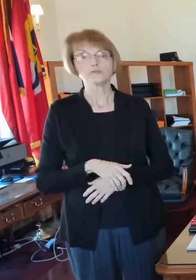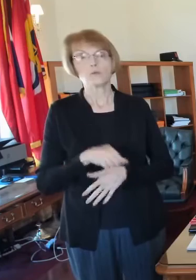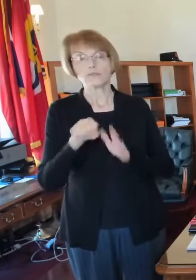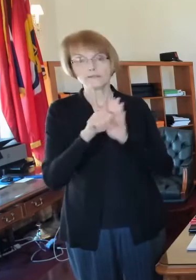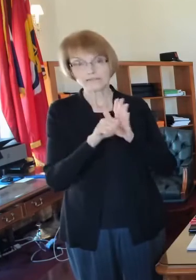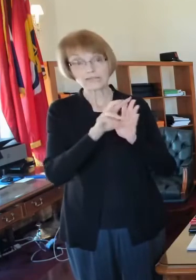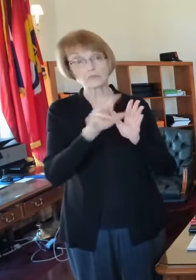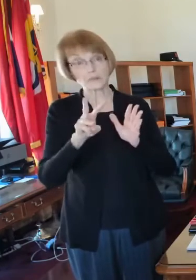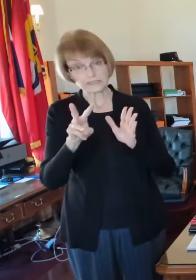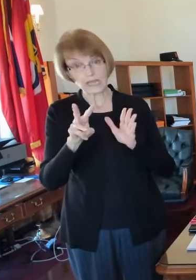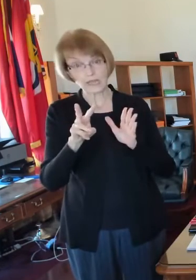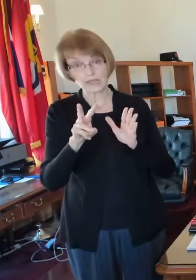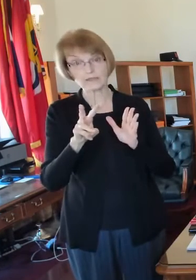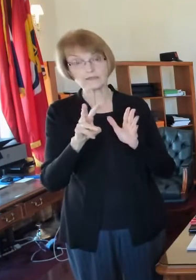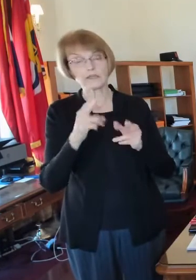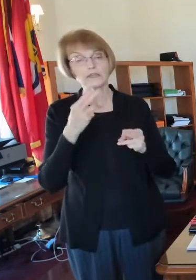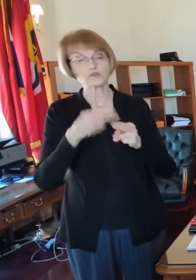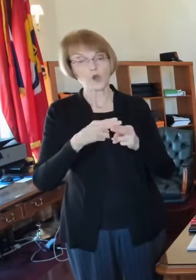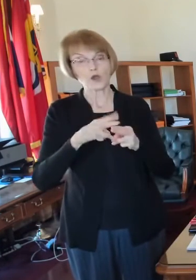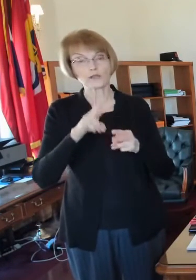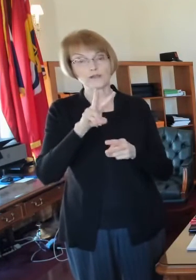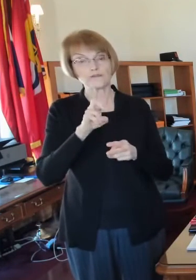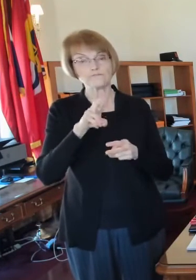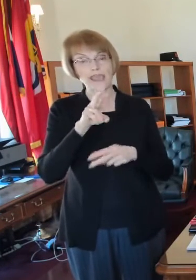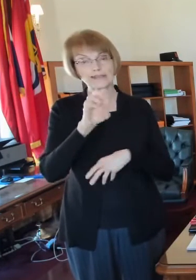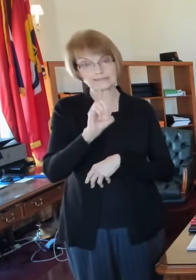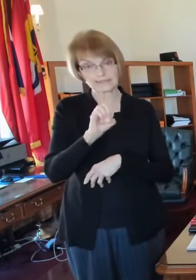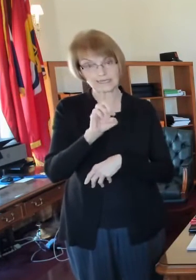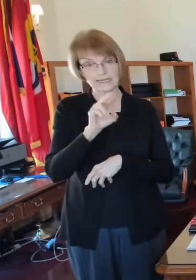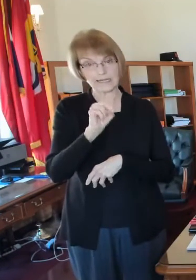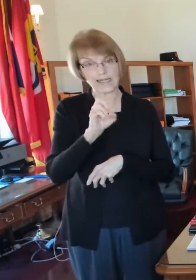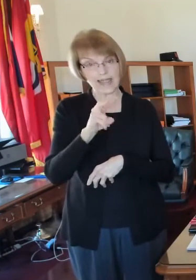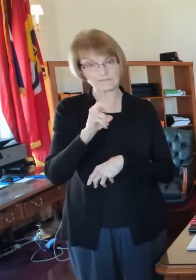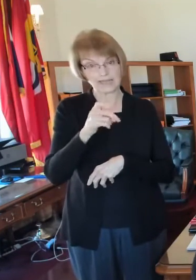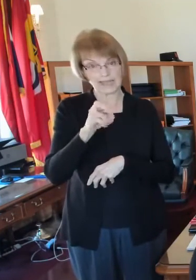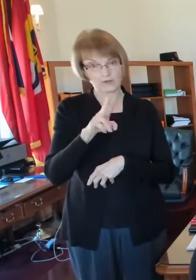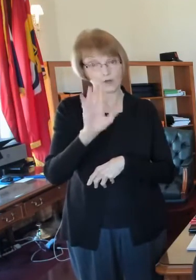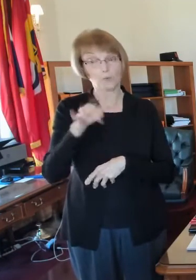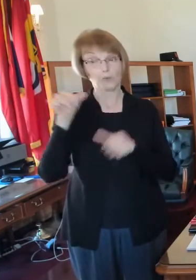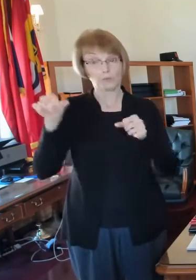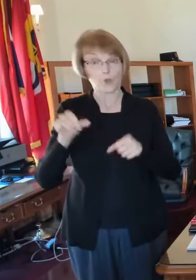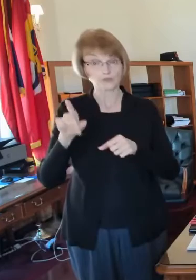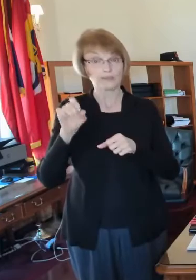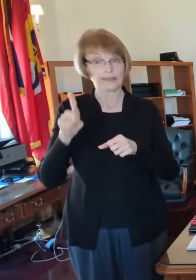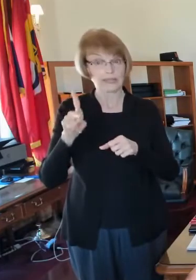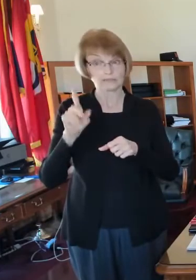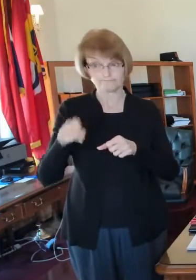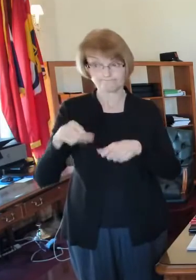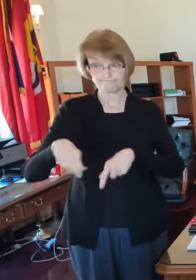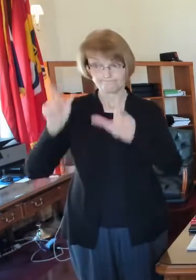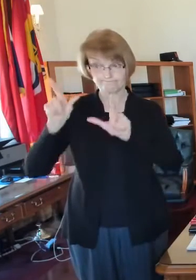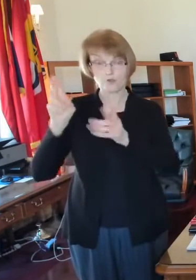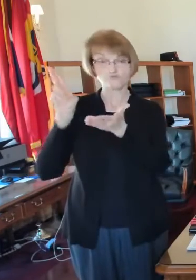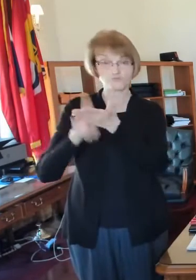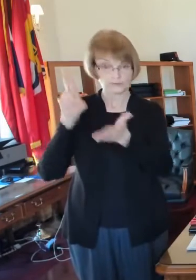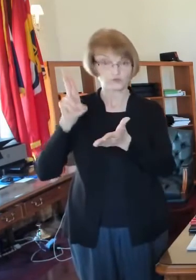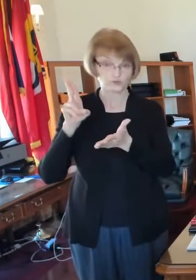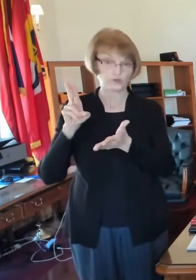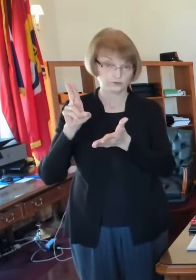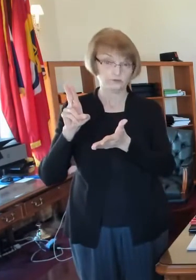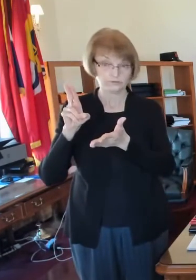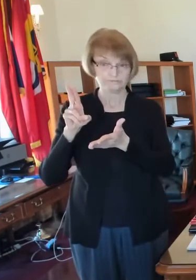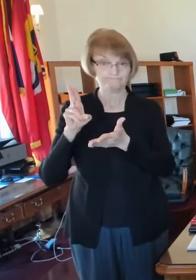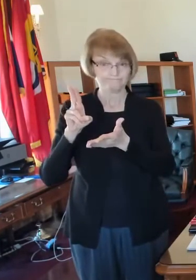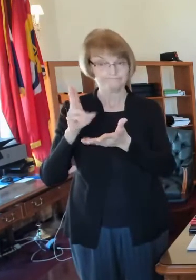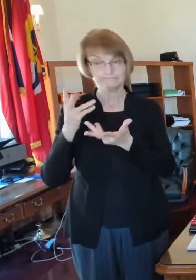website. It's called Vaccine Navigator. We'll post a link to it. Get registered so that you can be sure to get in